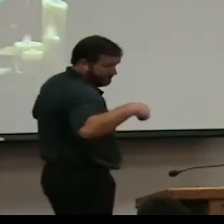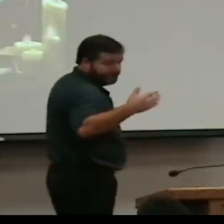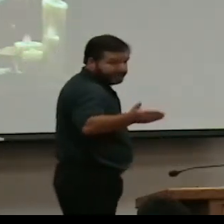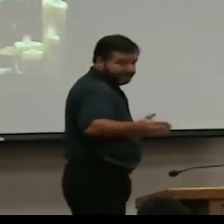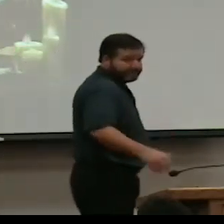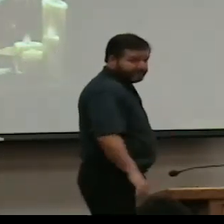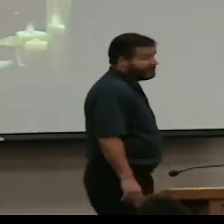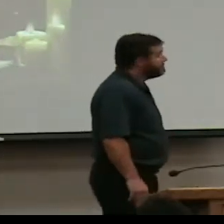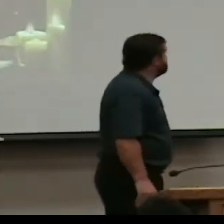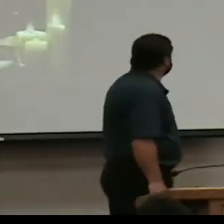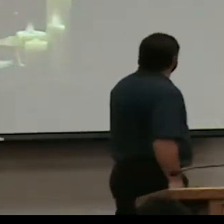Next.